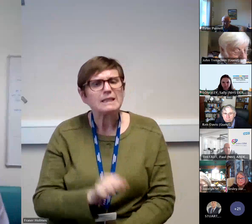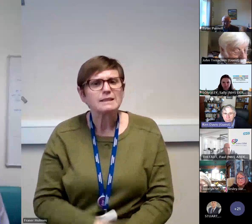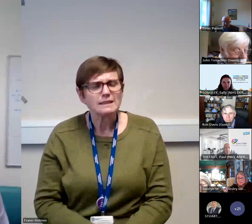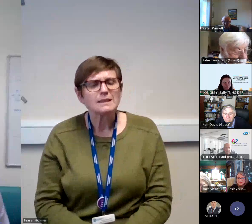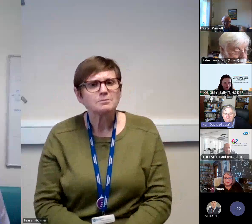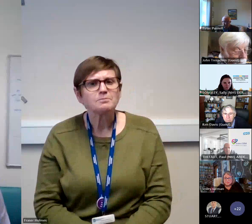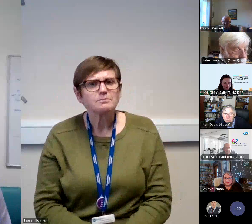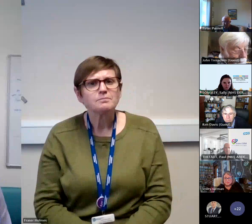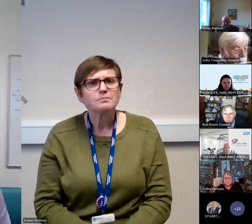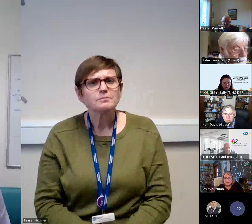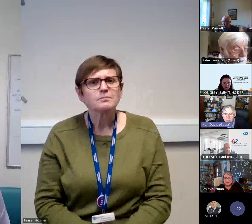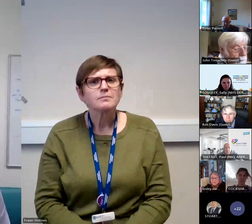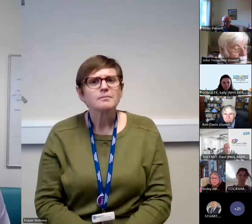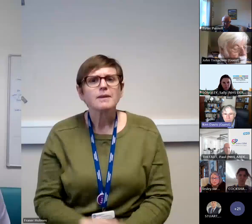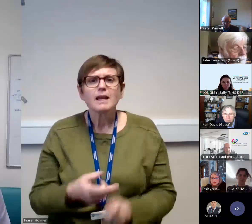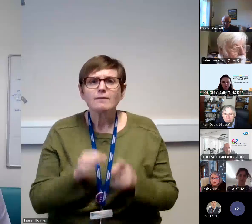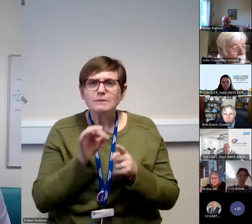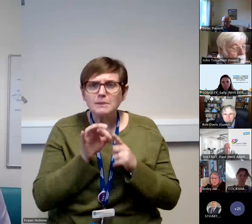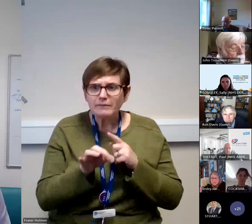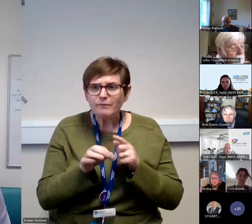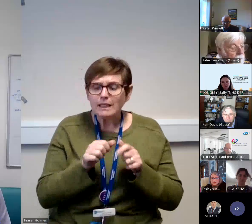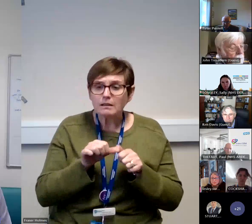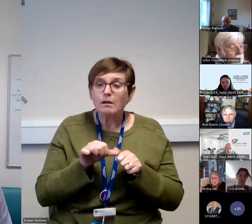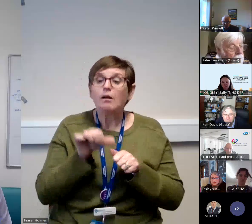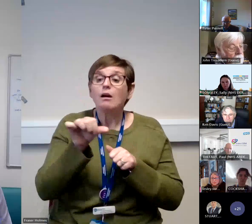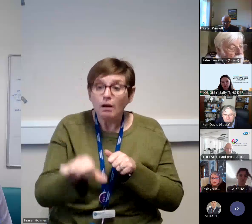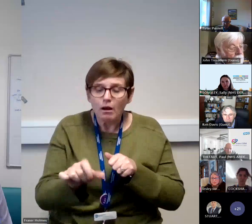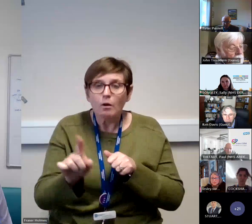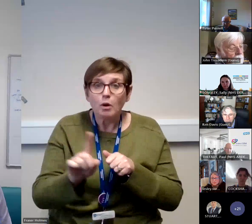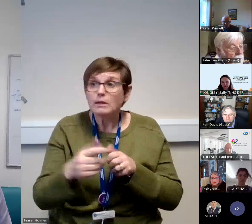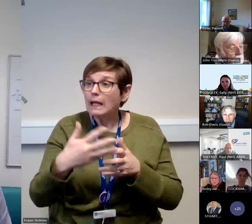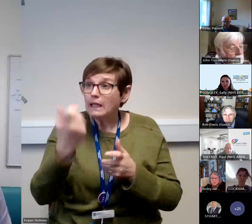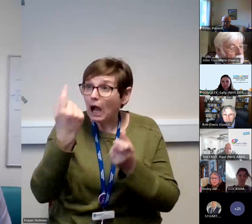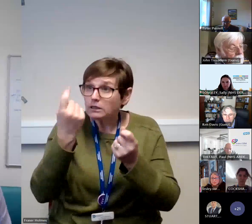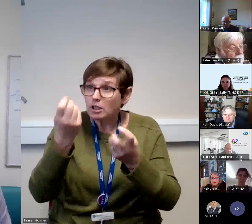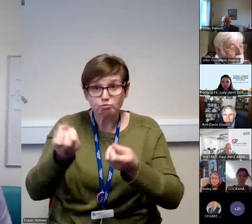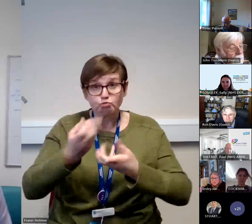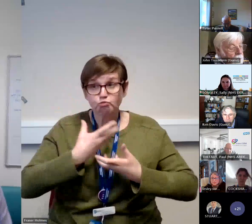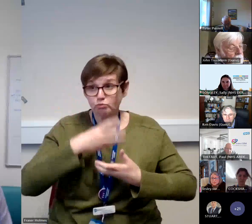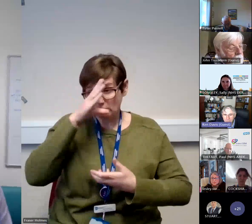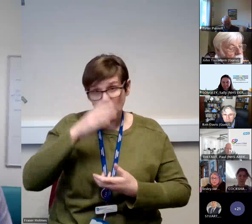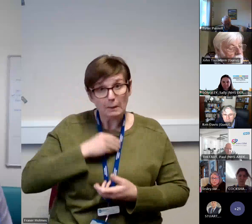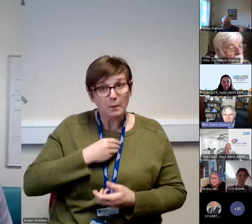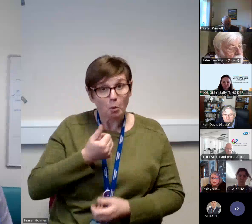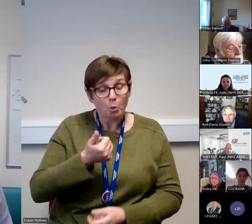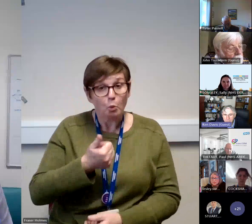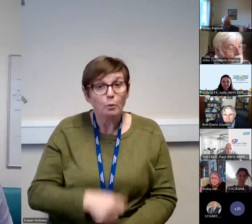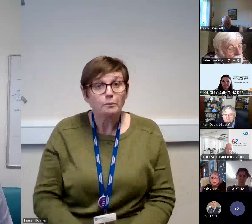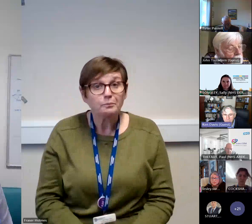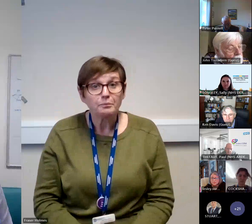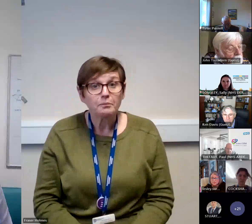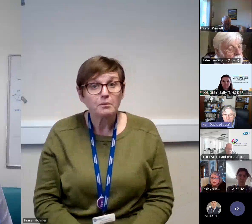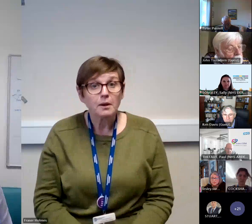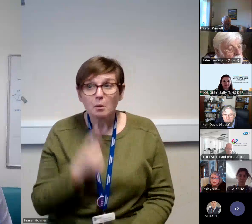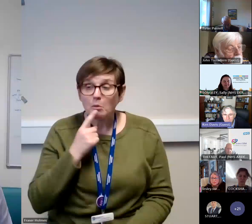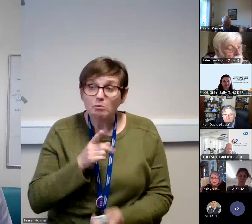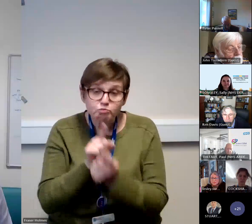So if there are specific pathway ideas that people have got, then get in touch with us and we'll come and have a